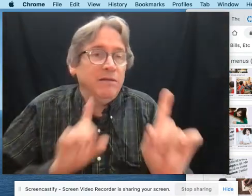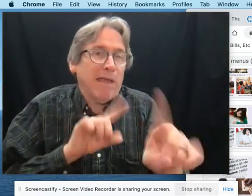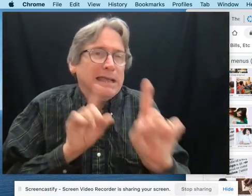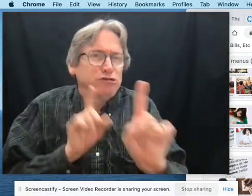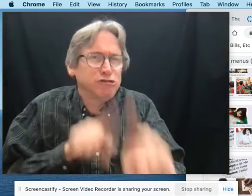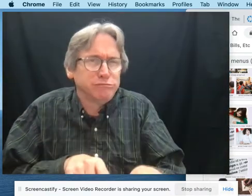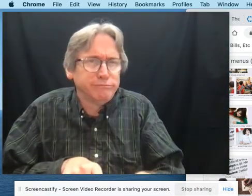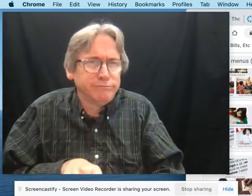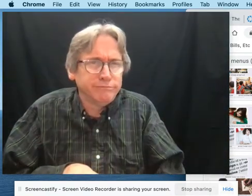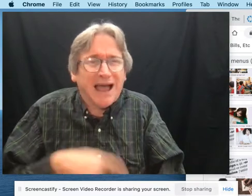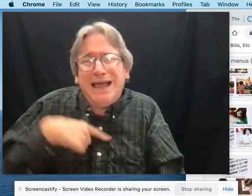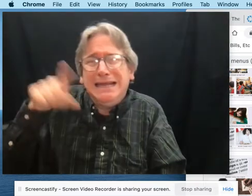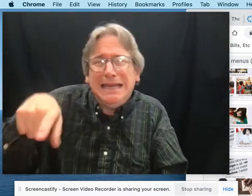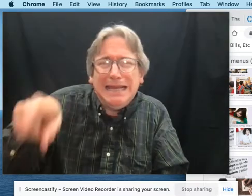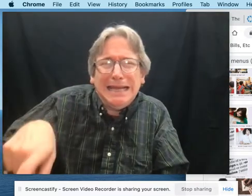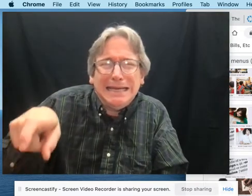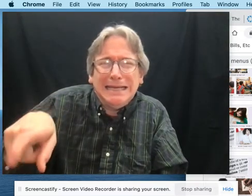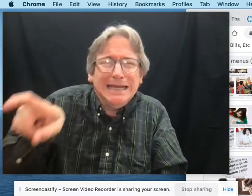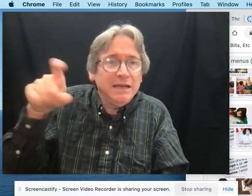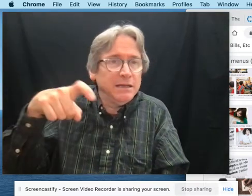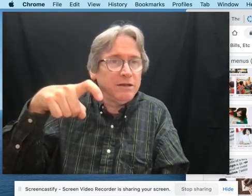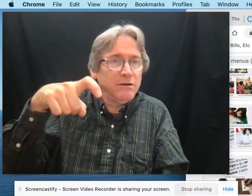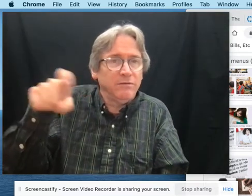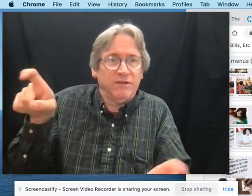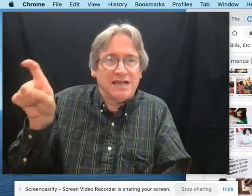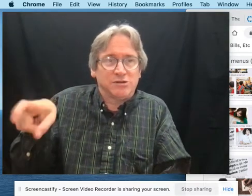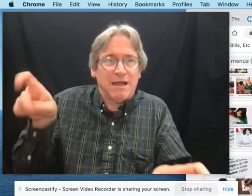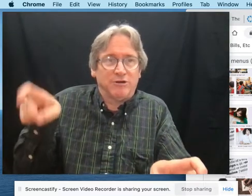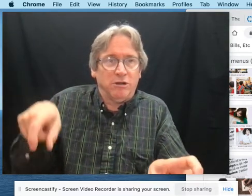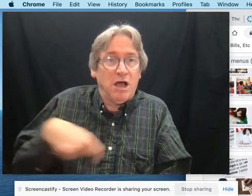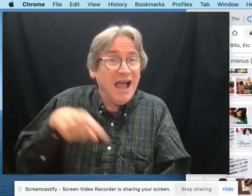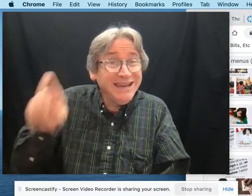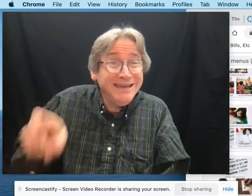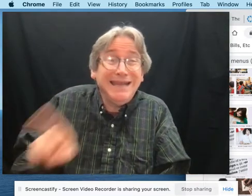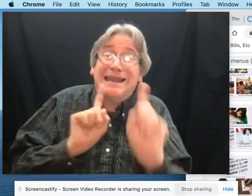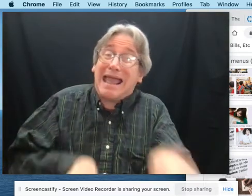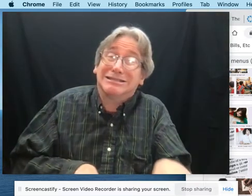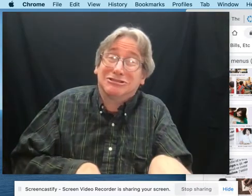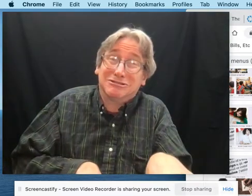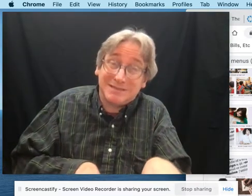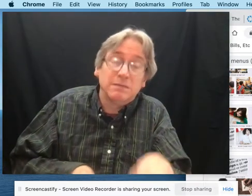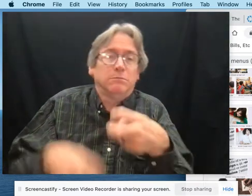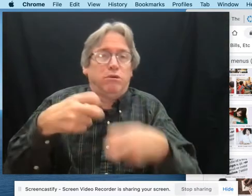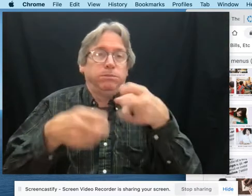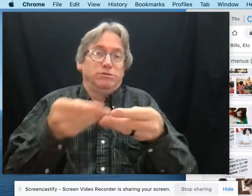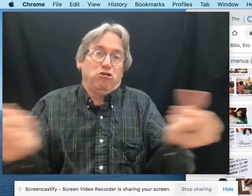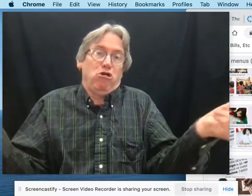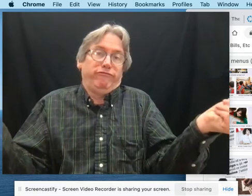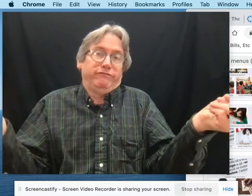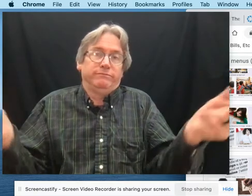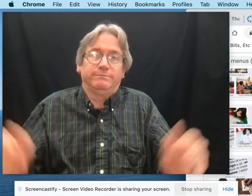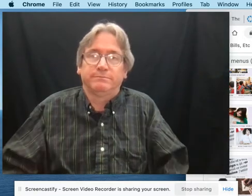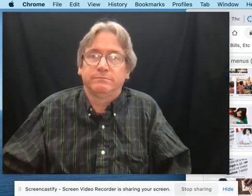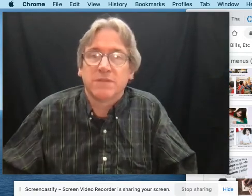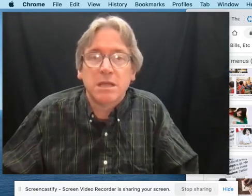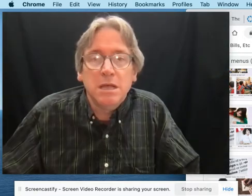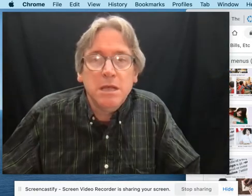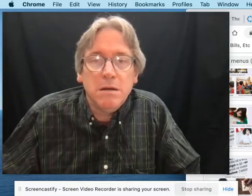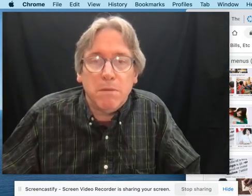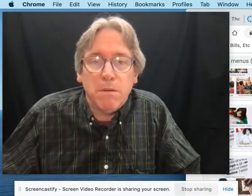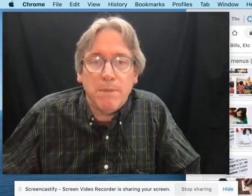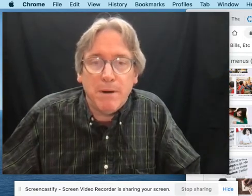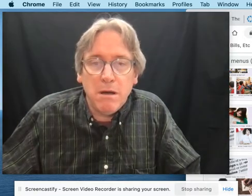And then answers. I need a little velociraptor claw. Need answers. Problem solved.